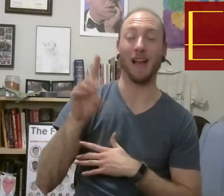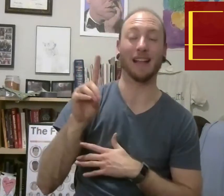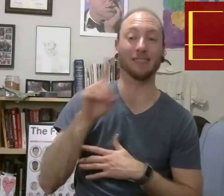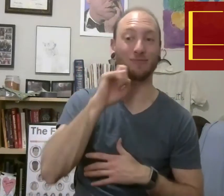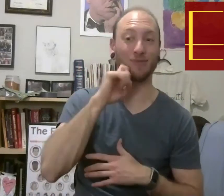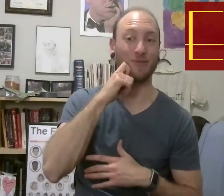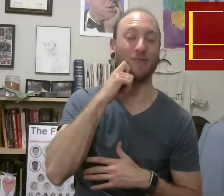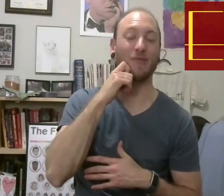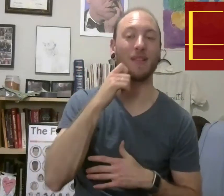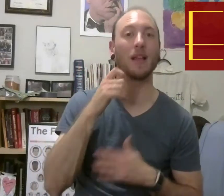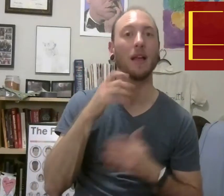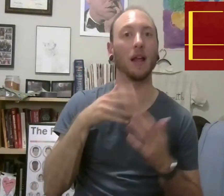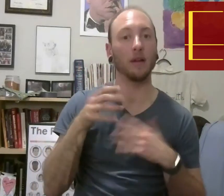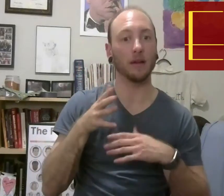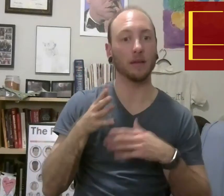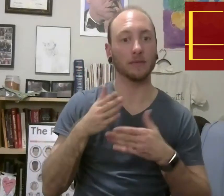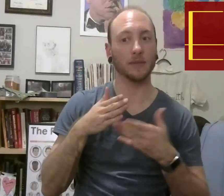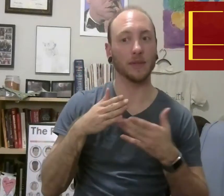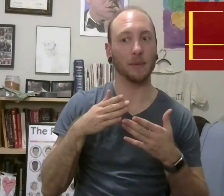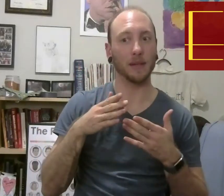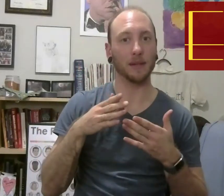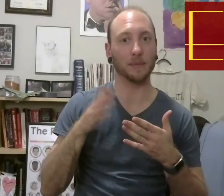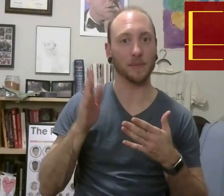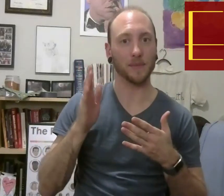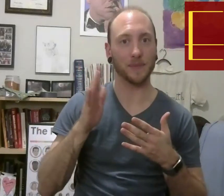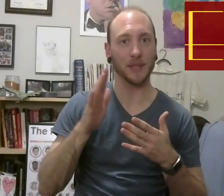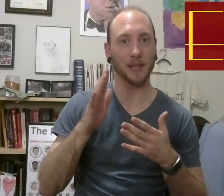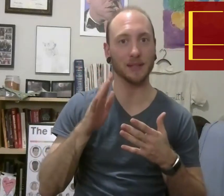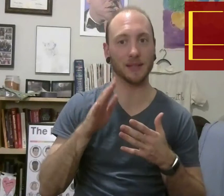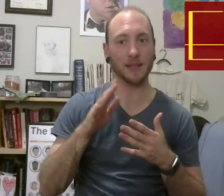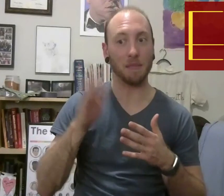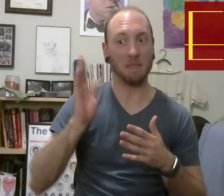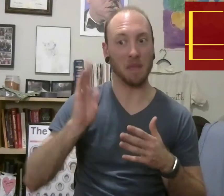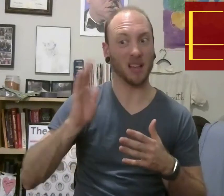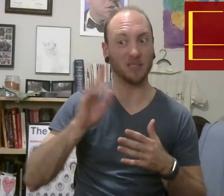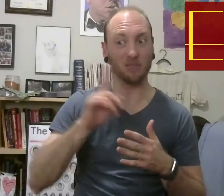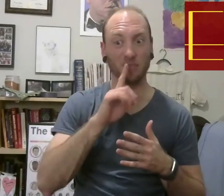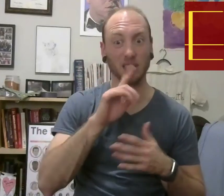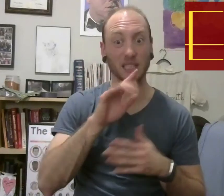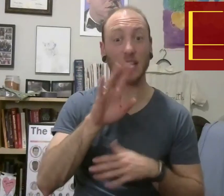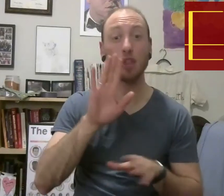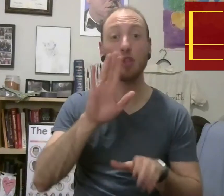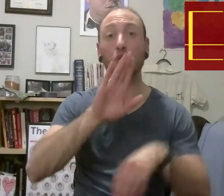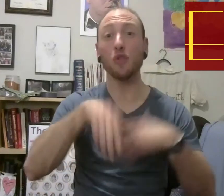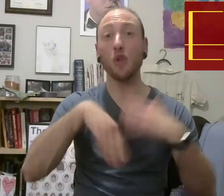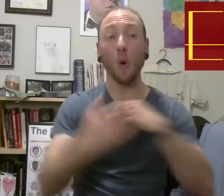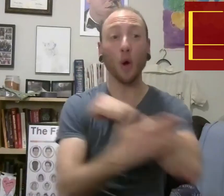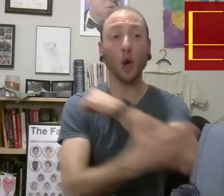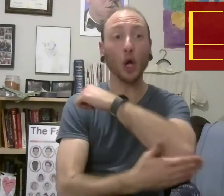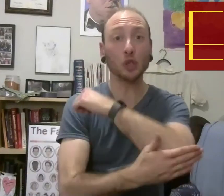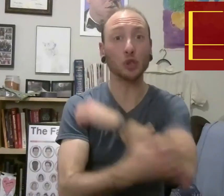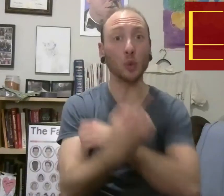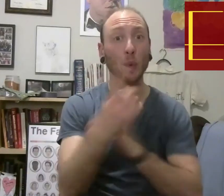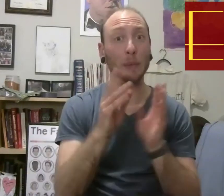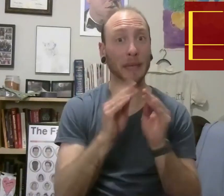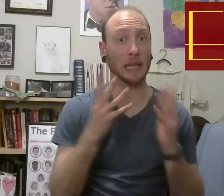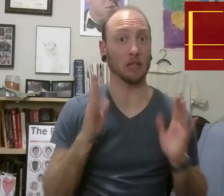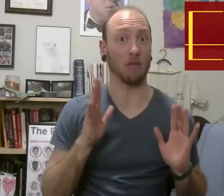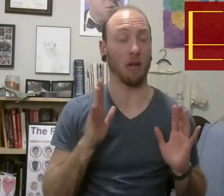for a while there was like one meeting in that country a day. But anyway, yeah, so they told me to do that. They said, if